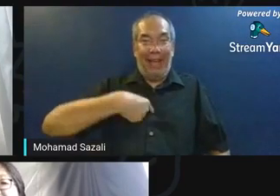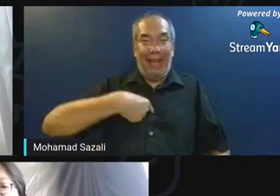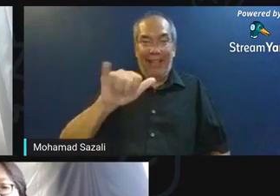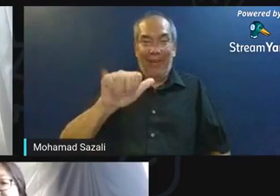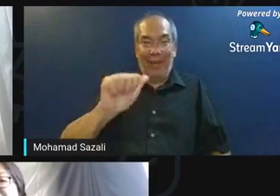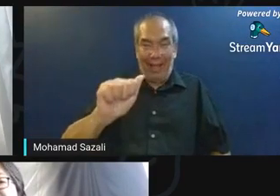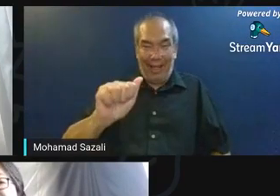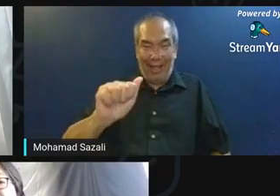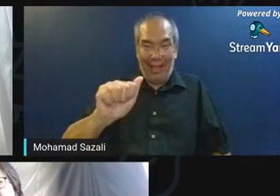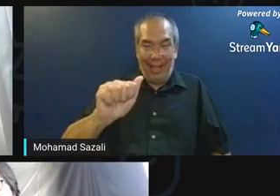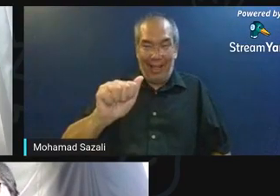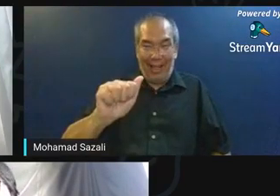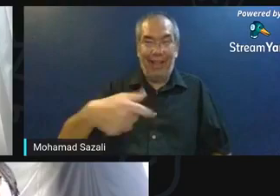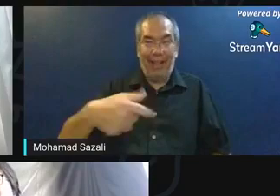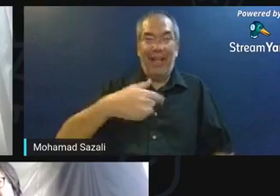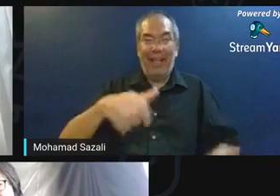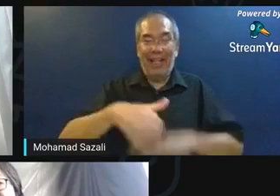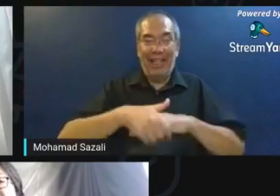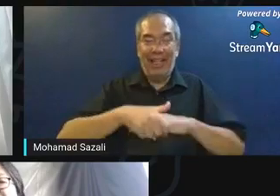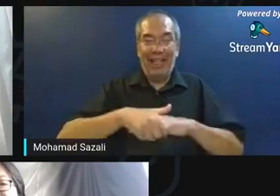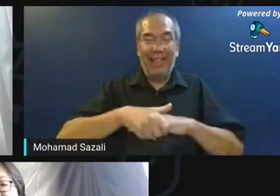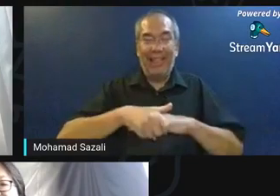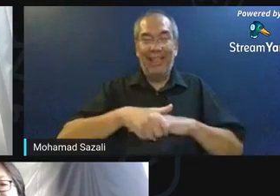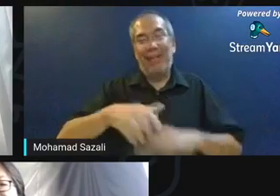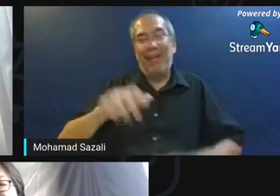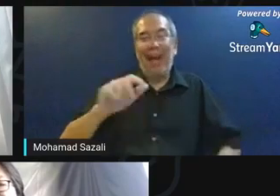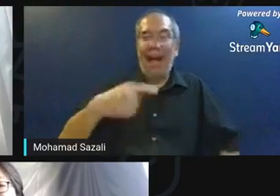saya, I, me.